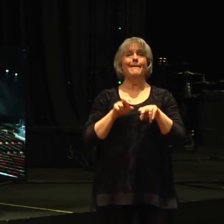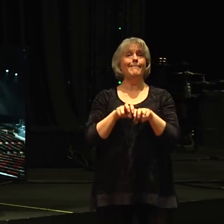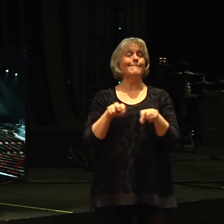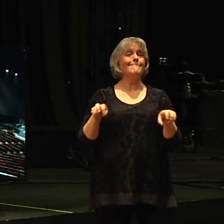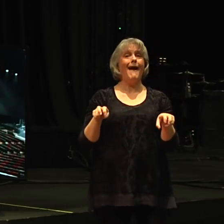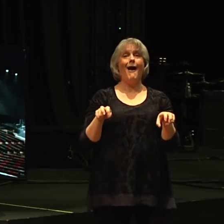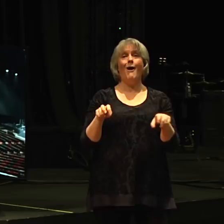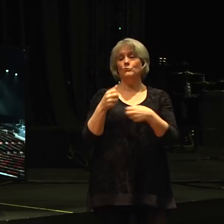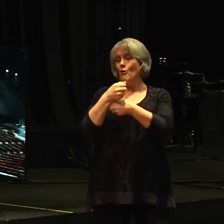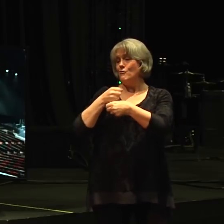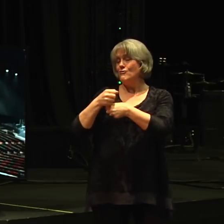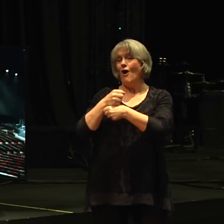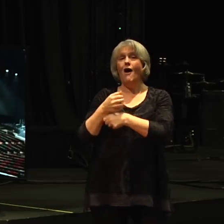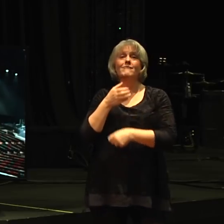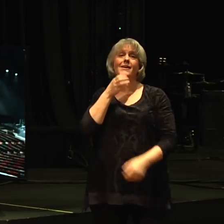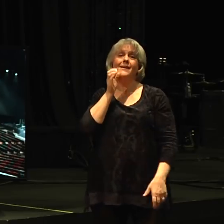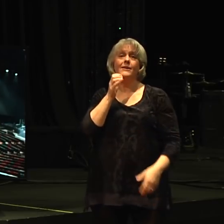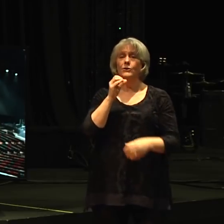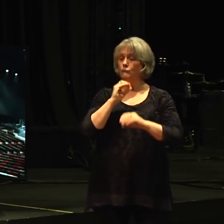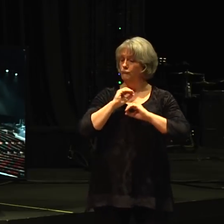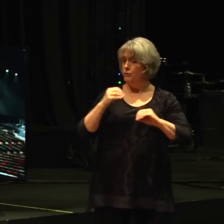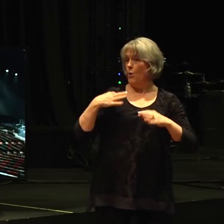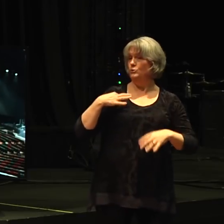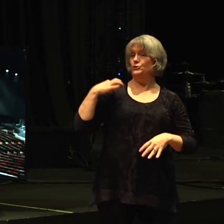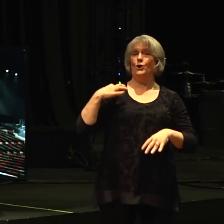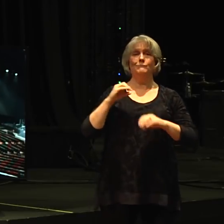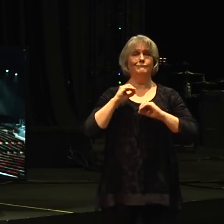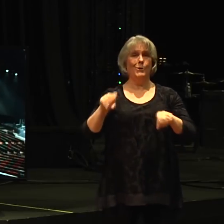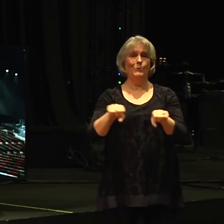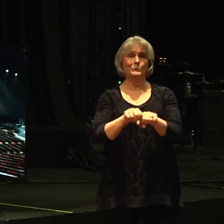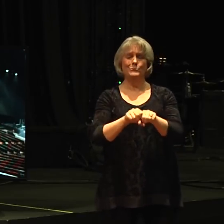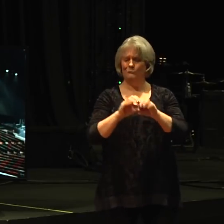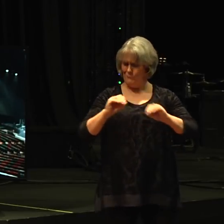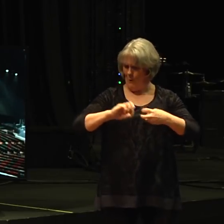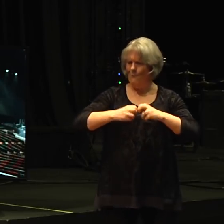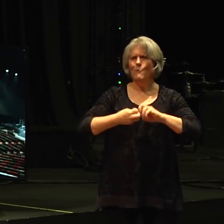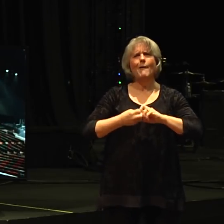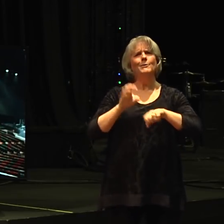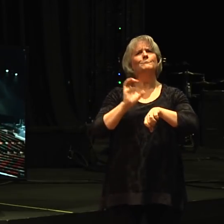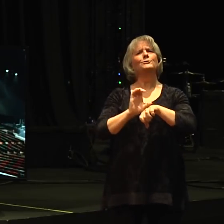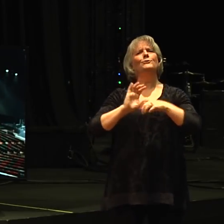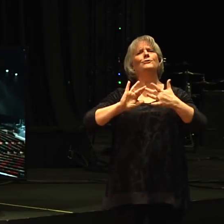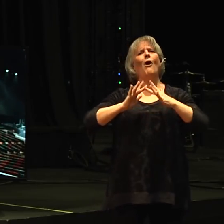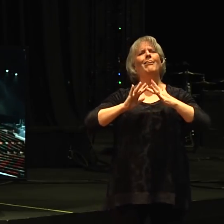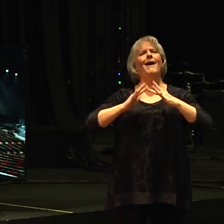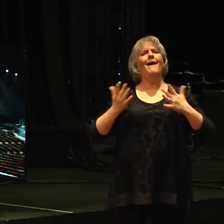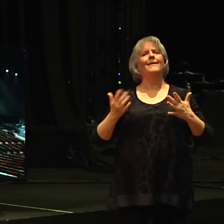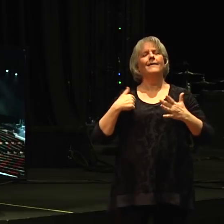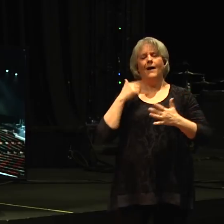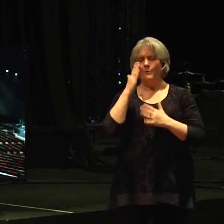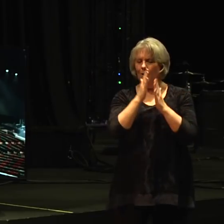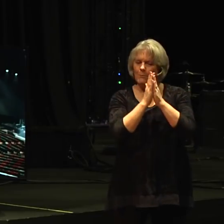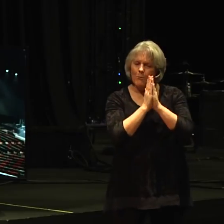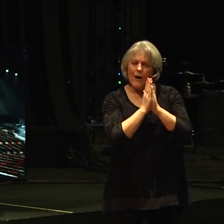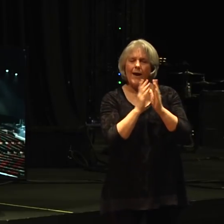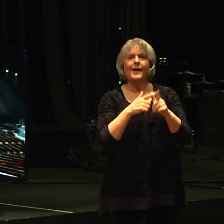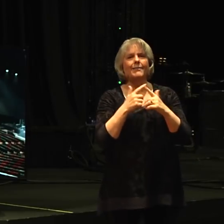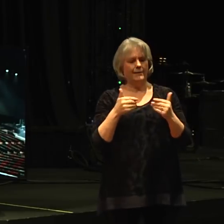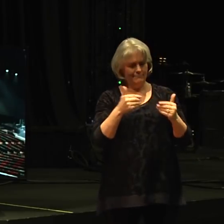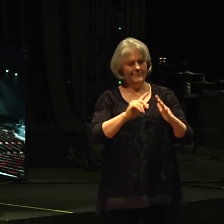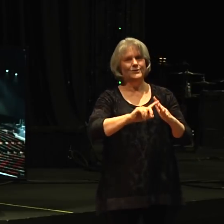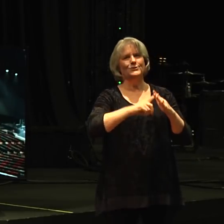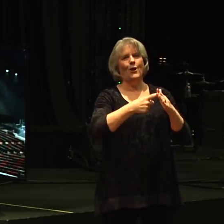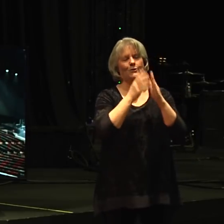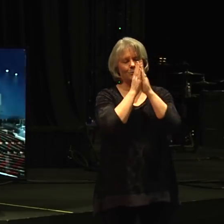grab a nice cup of coffee, no shirt, no shoes, no problem, because this is church online. I'm gonna pray and then we'll get